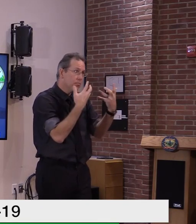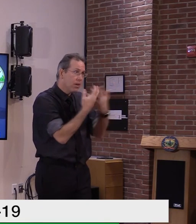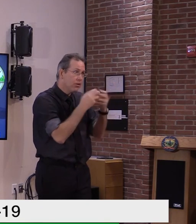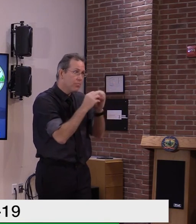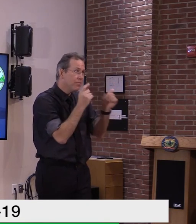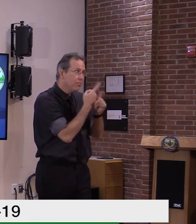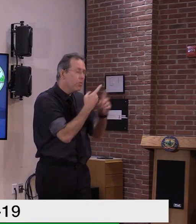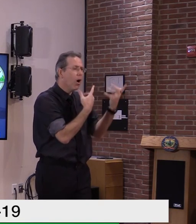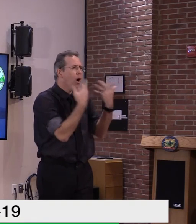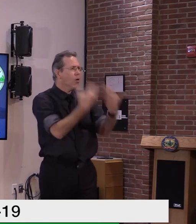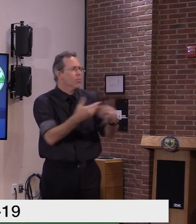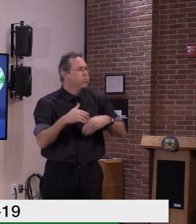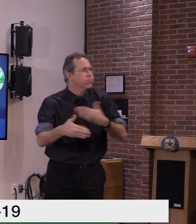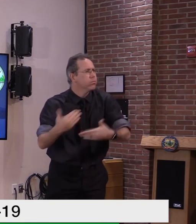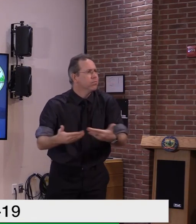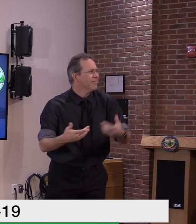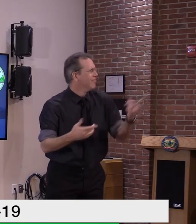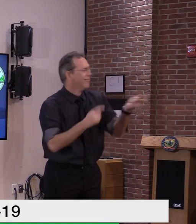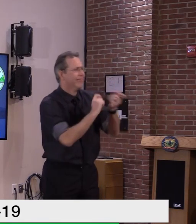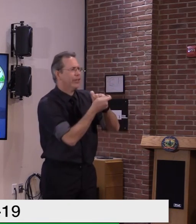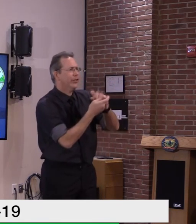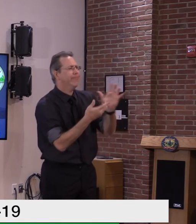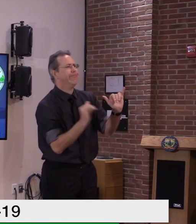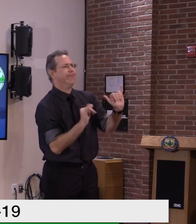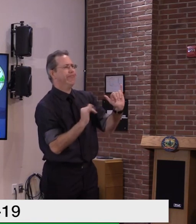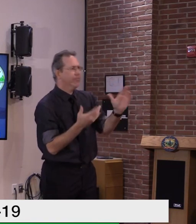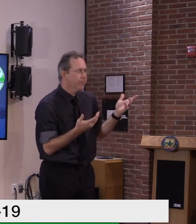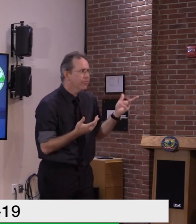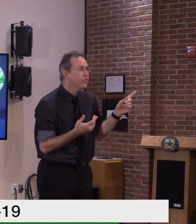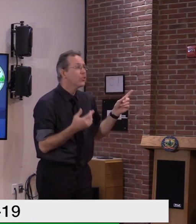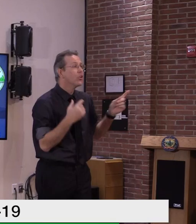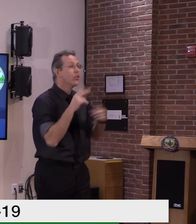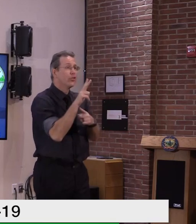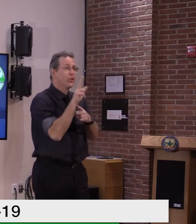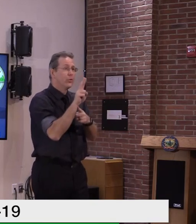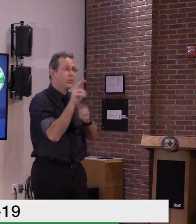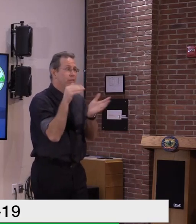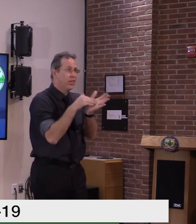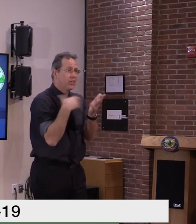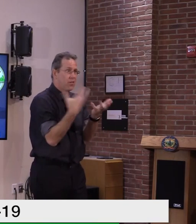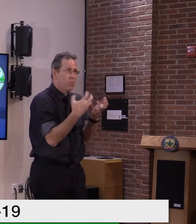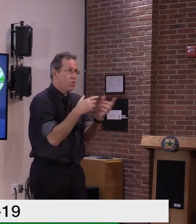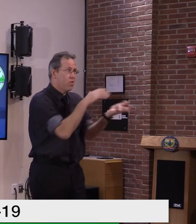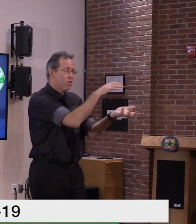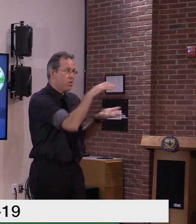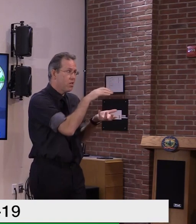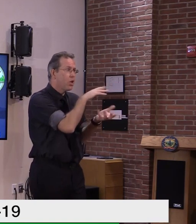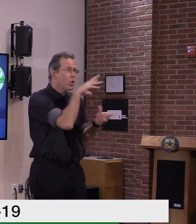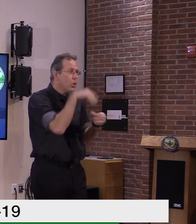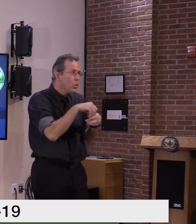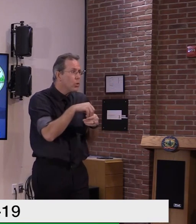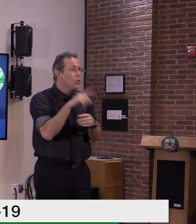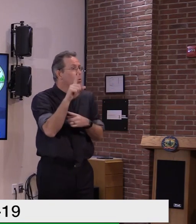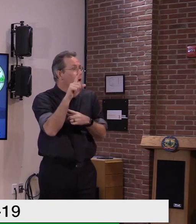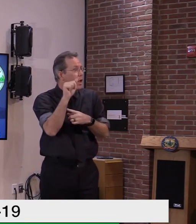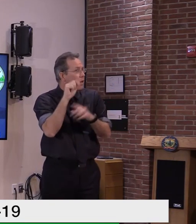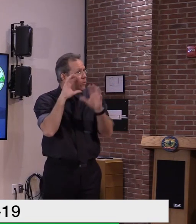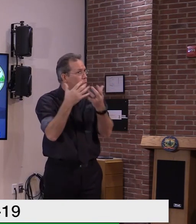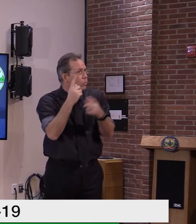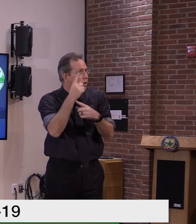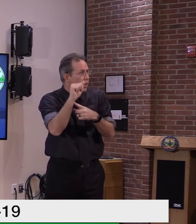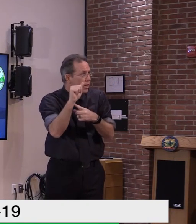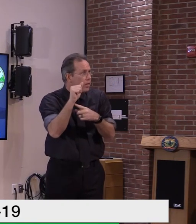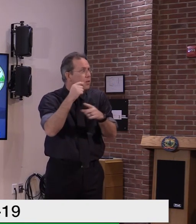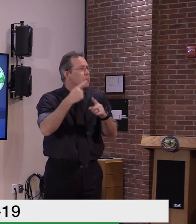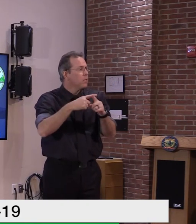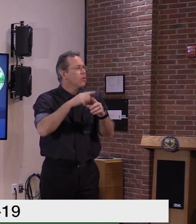care facilities. Some of those are the allocations for the 14 hospitals. That's why I sort of prefaced my